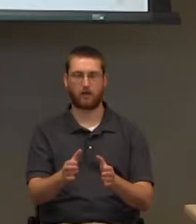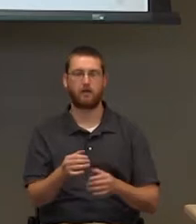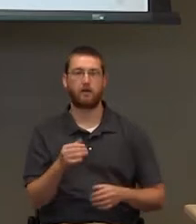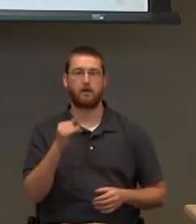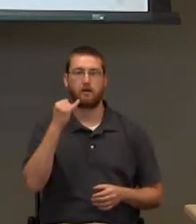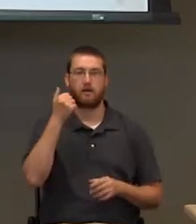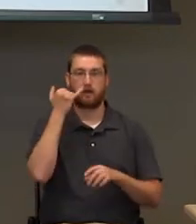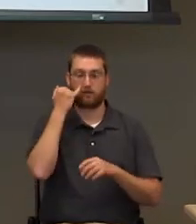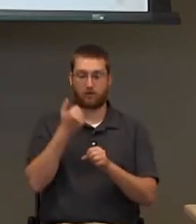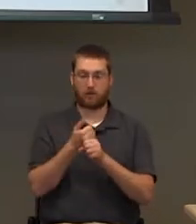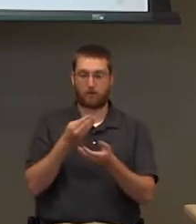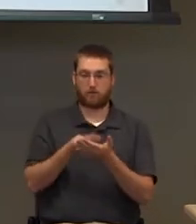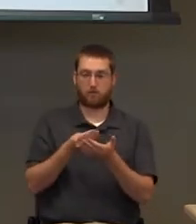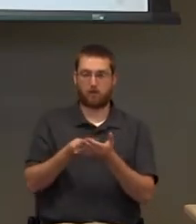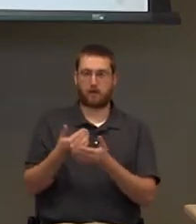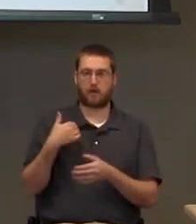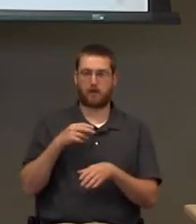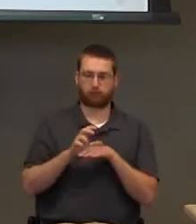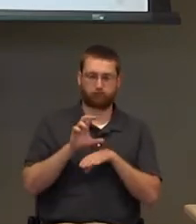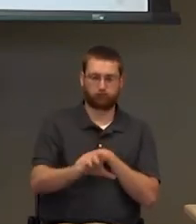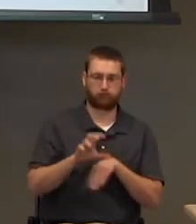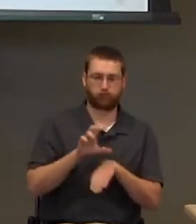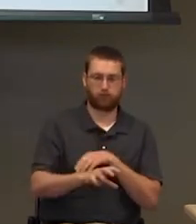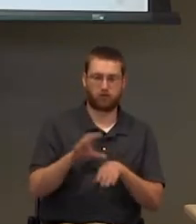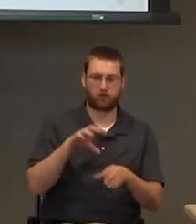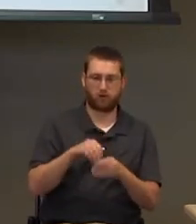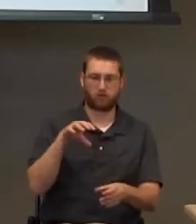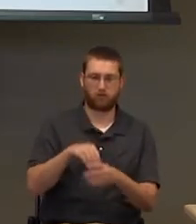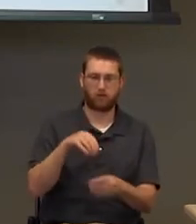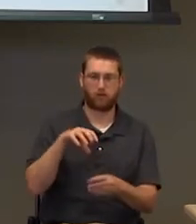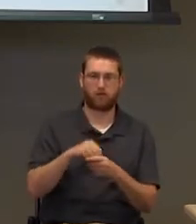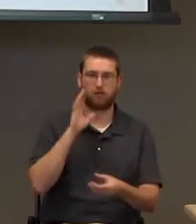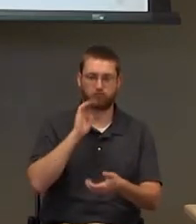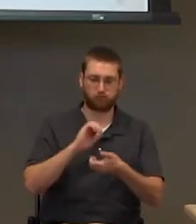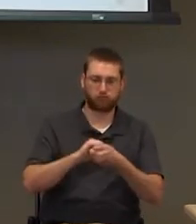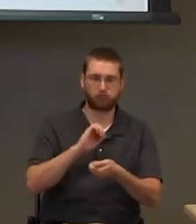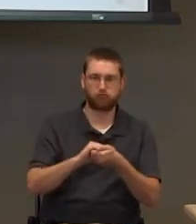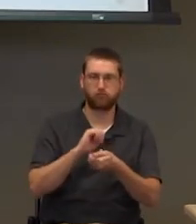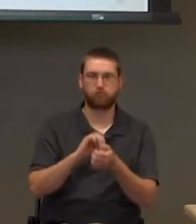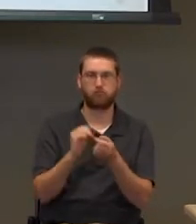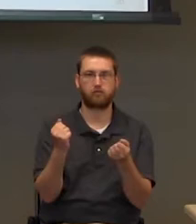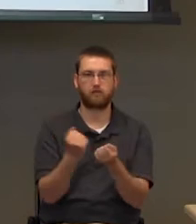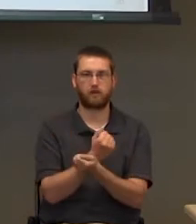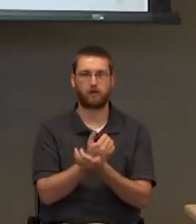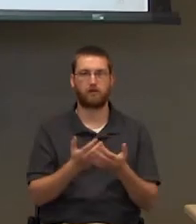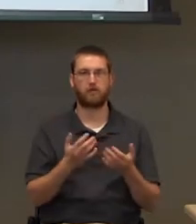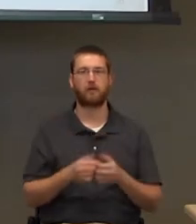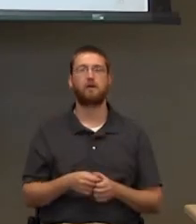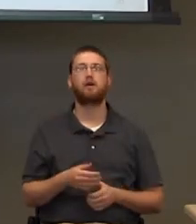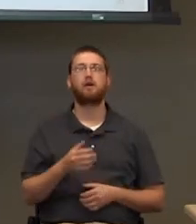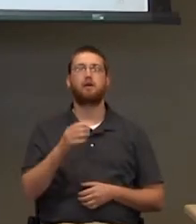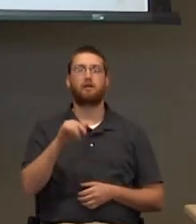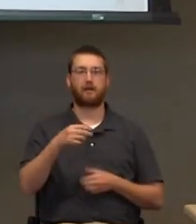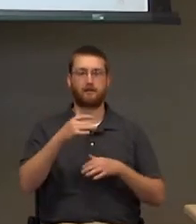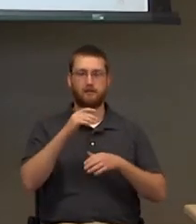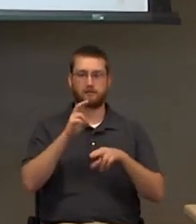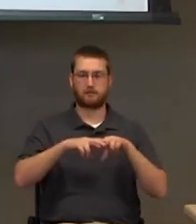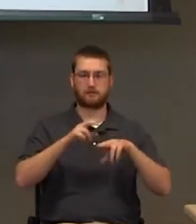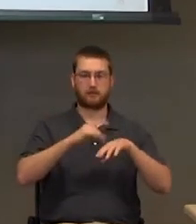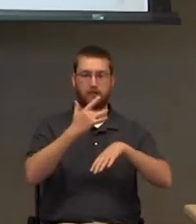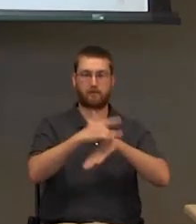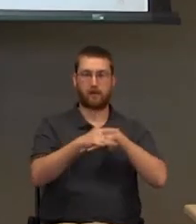outcome. You're going to be a lot more willing to work and partner and coordinate and collaborate. And so, once again, those seats are